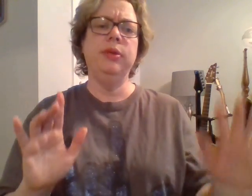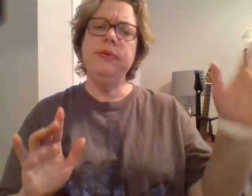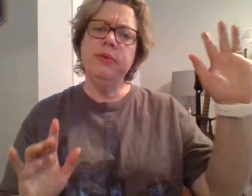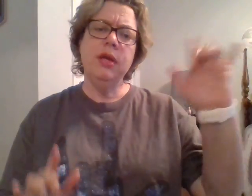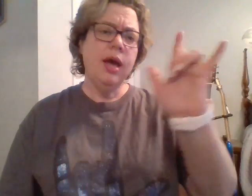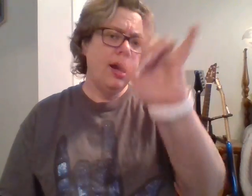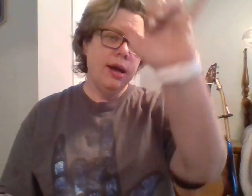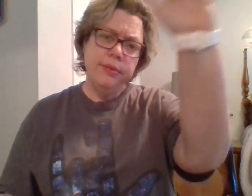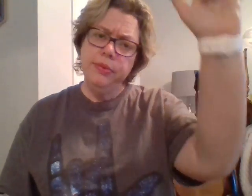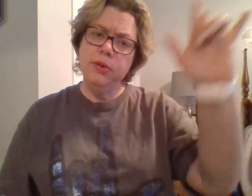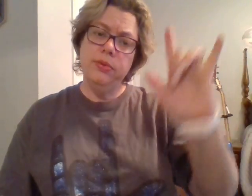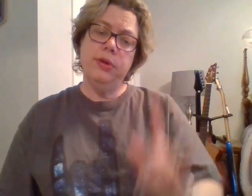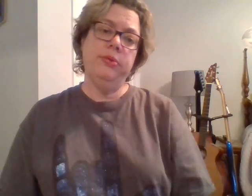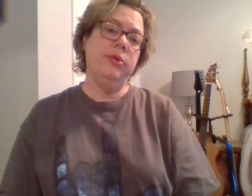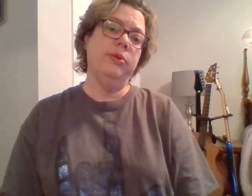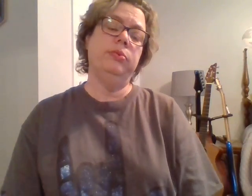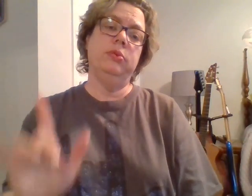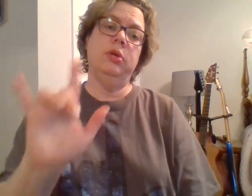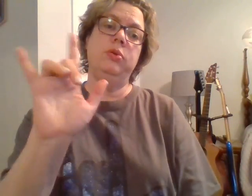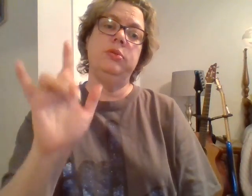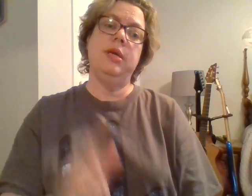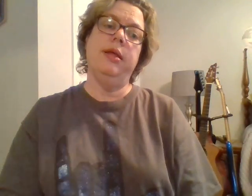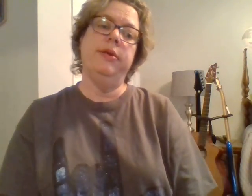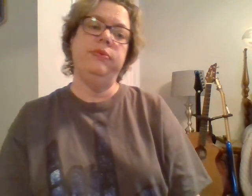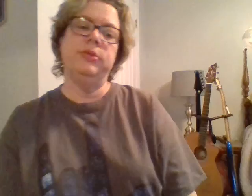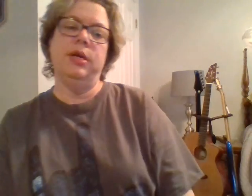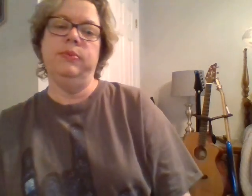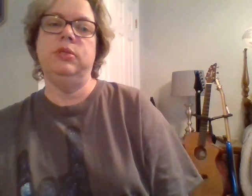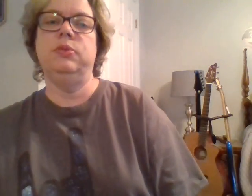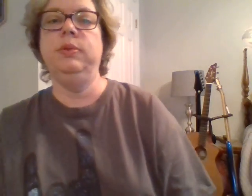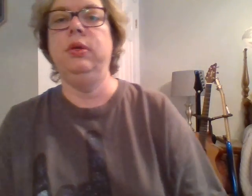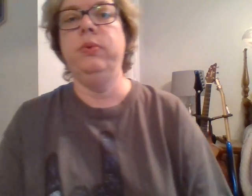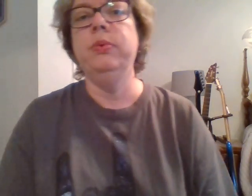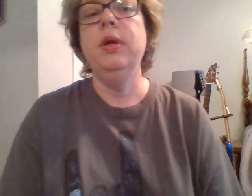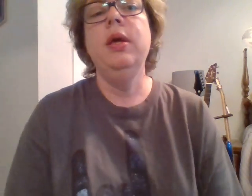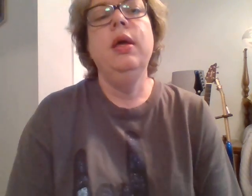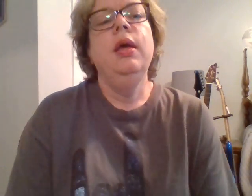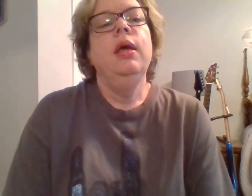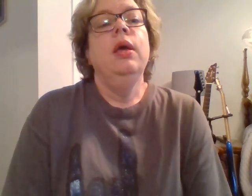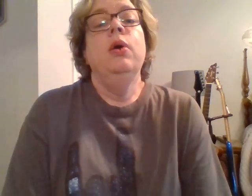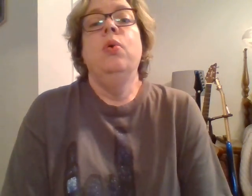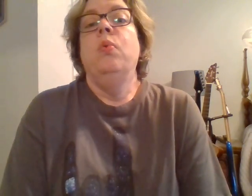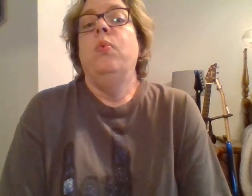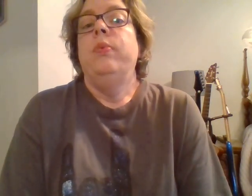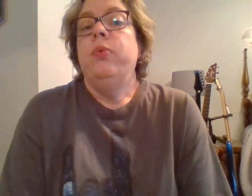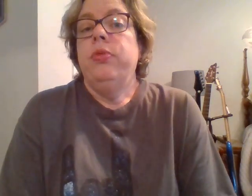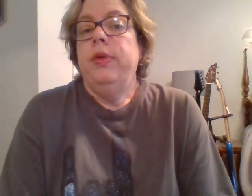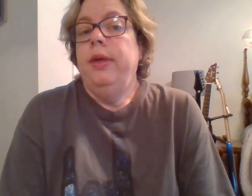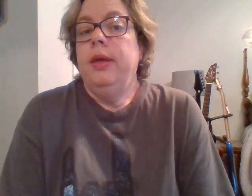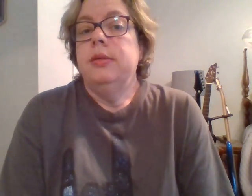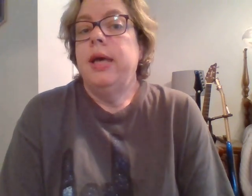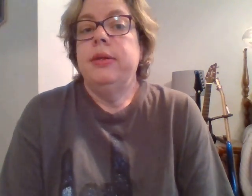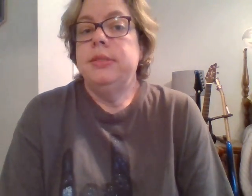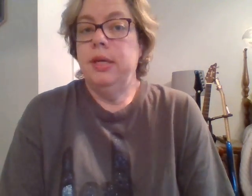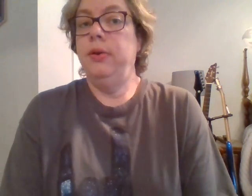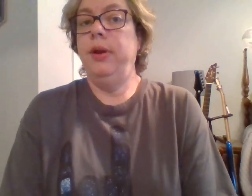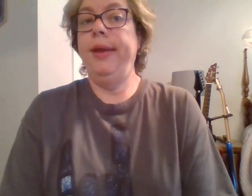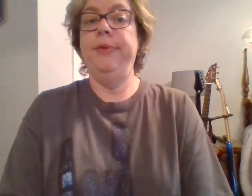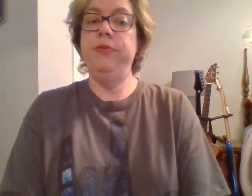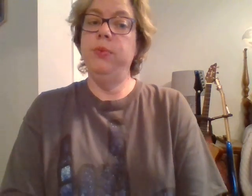leaving. You know, they'll use the I love you sign, which is really cool. One more thing is how to say your name. If you were to